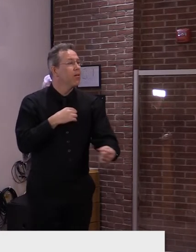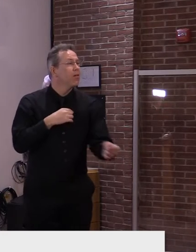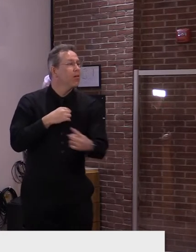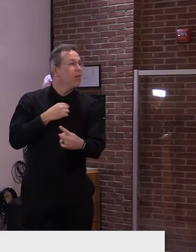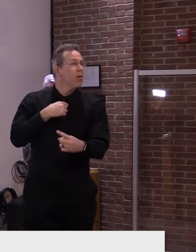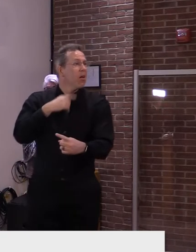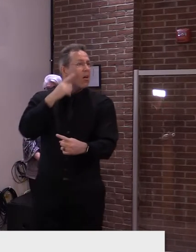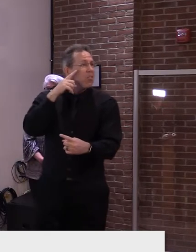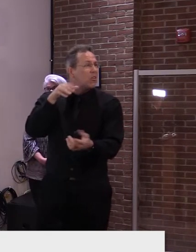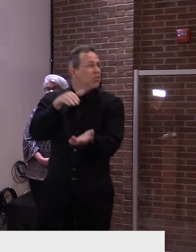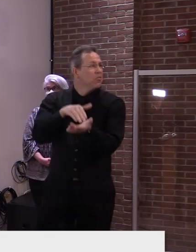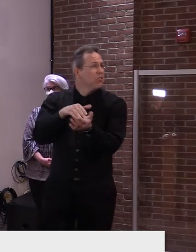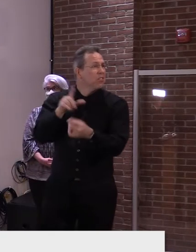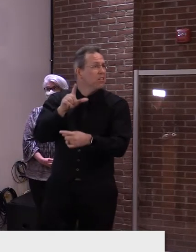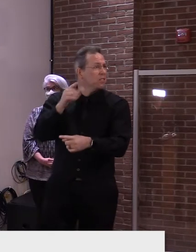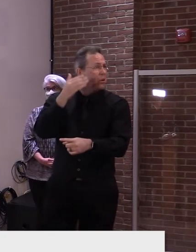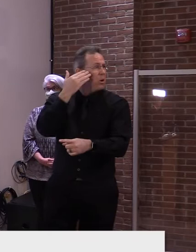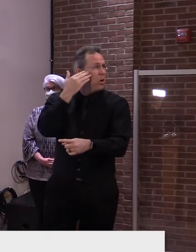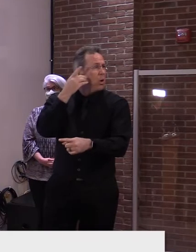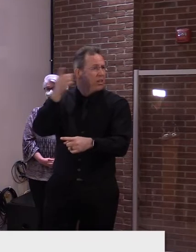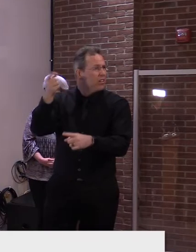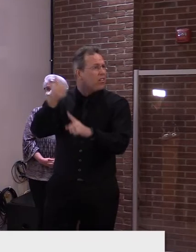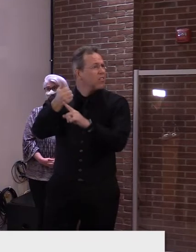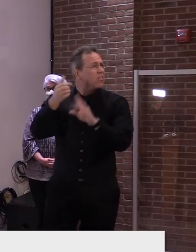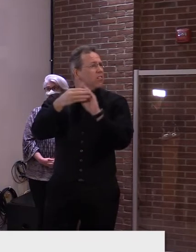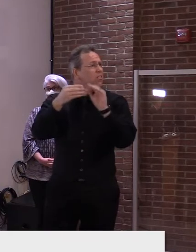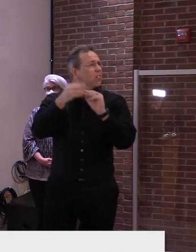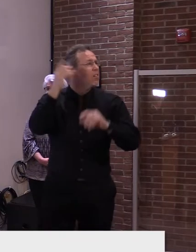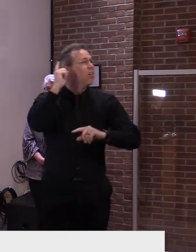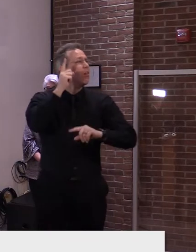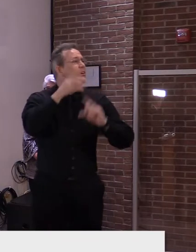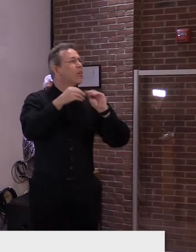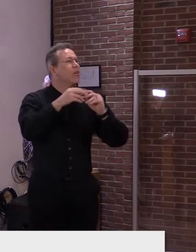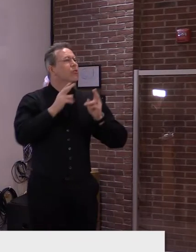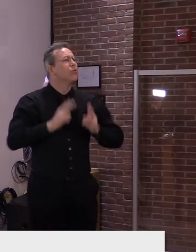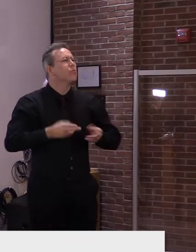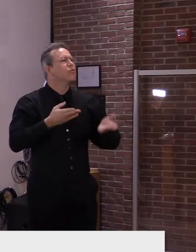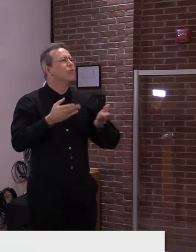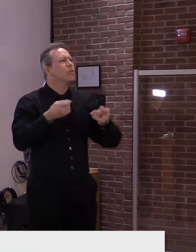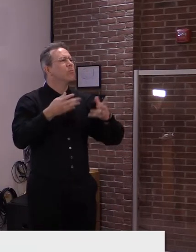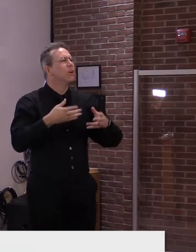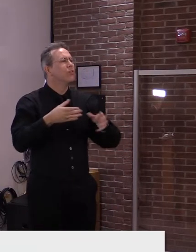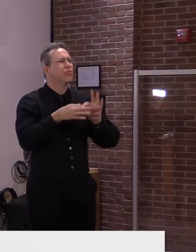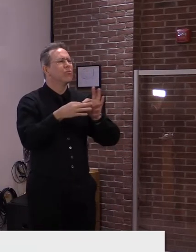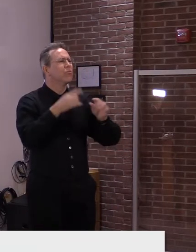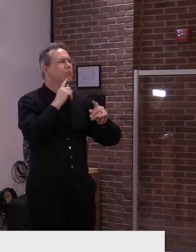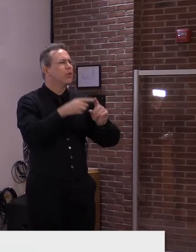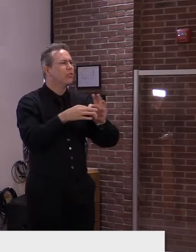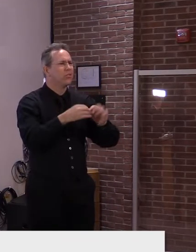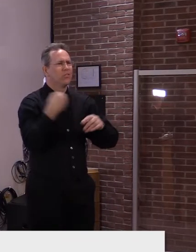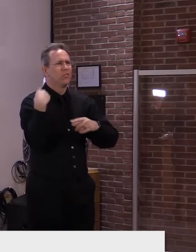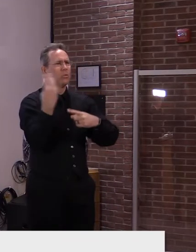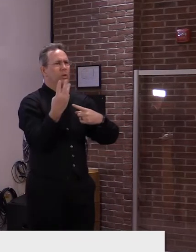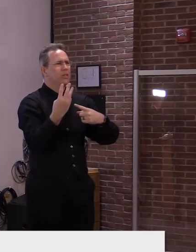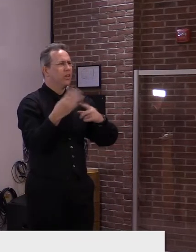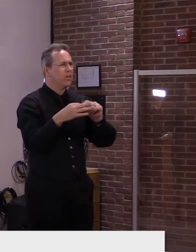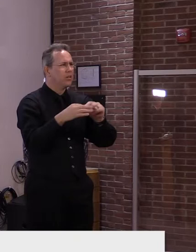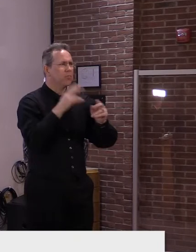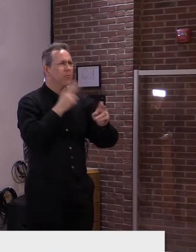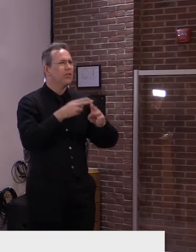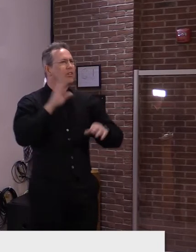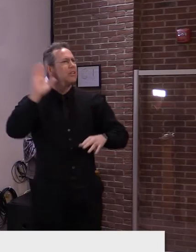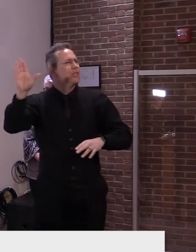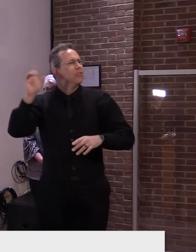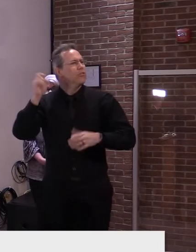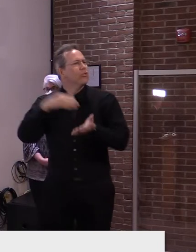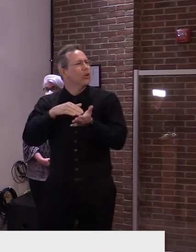at a presentation for human resources directors on Wednesday this week. It was forwarded